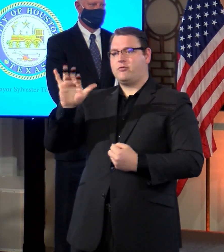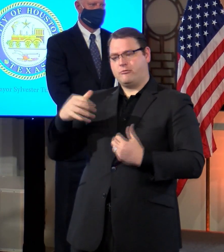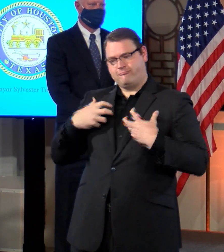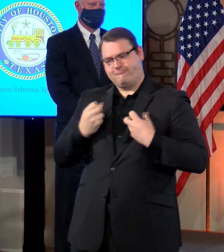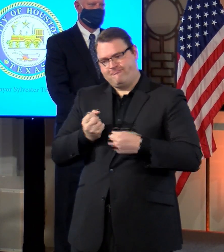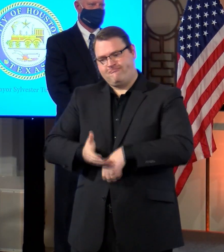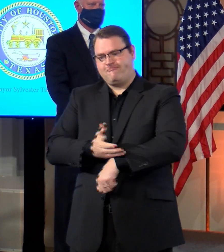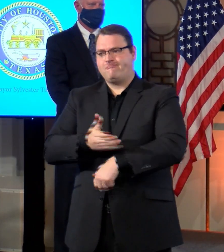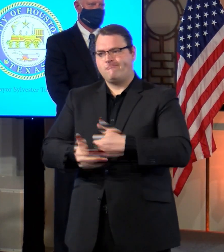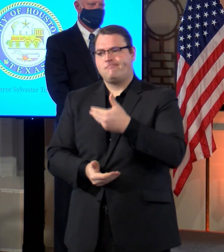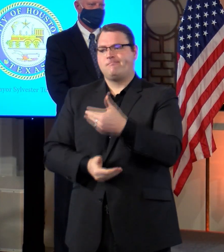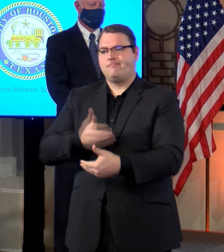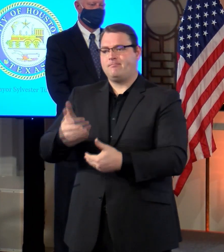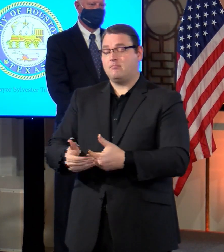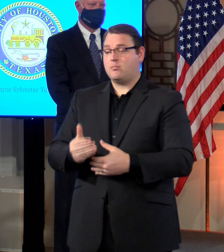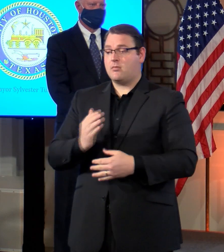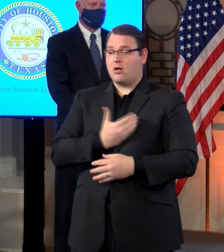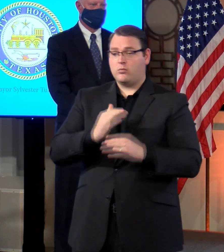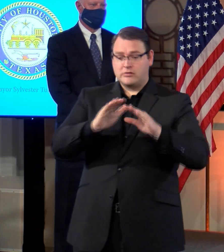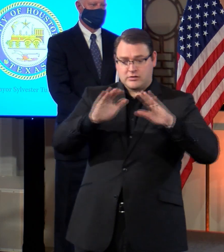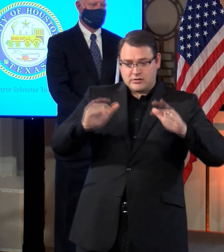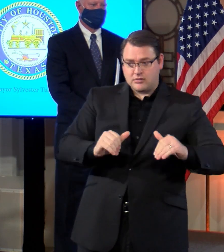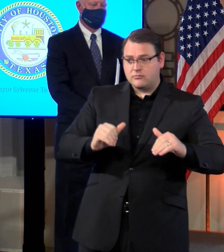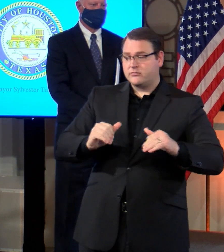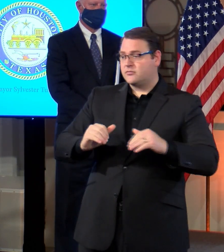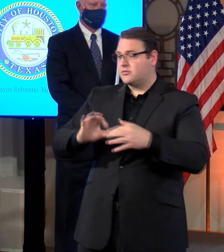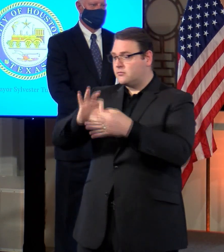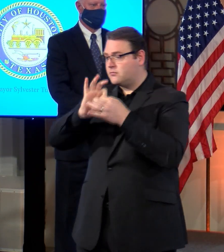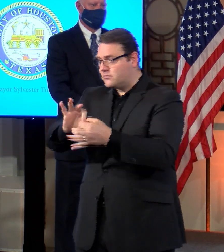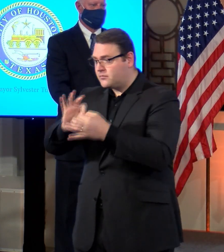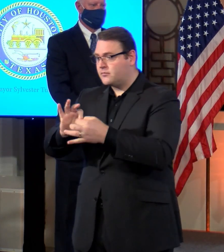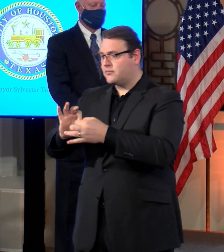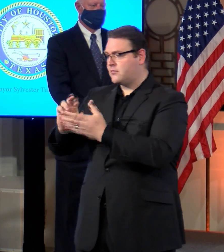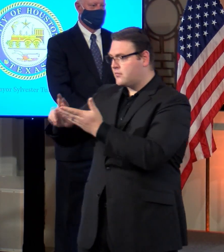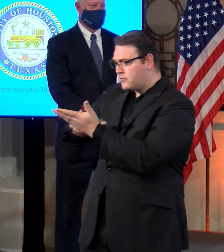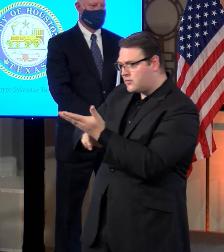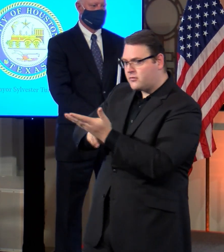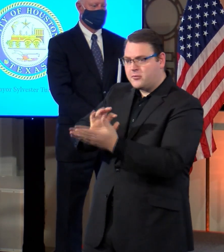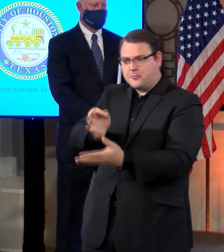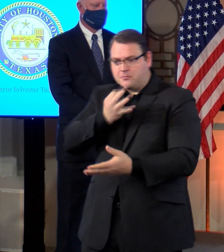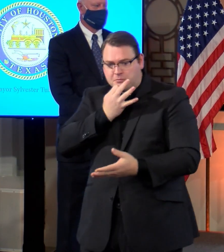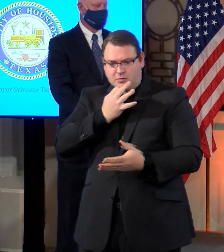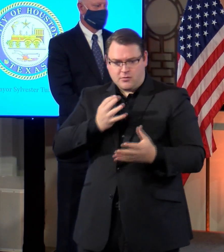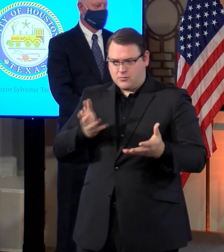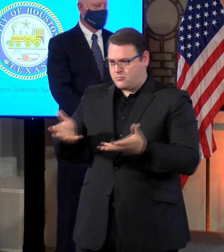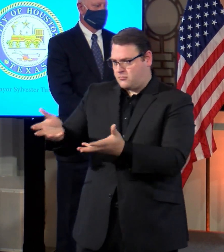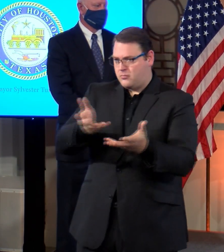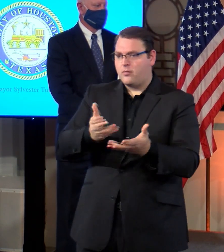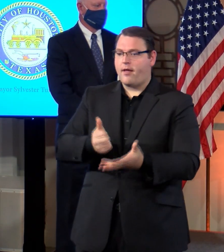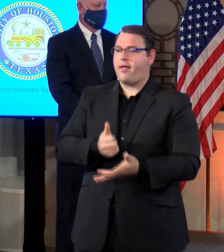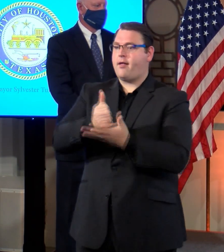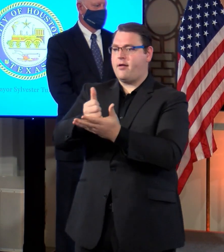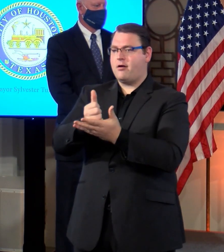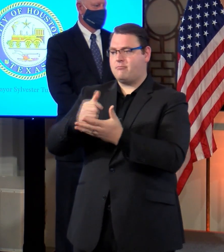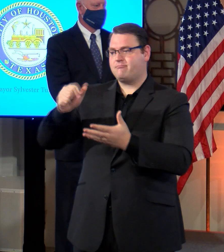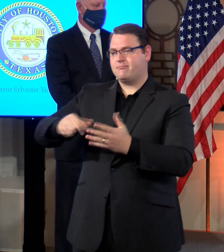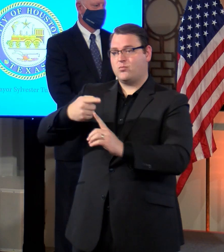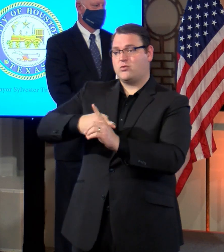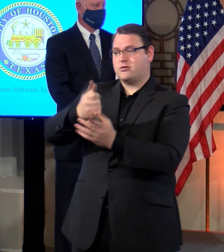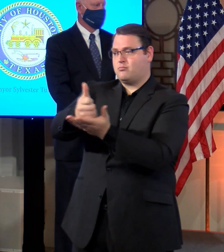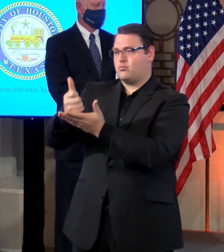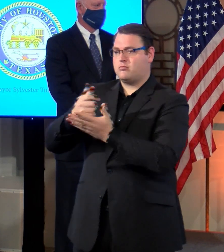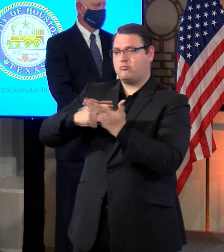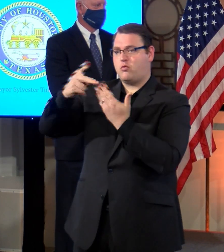expertise will allow us to get this rental assistance program underway. I know it's